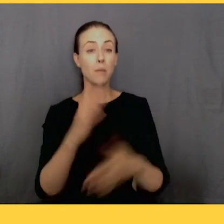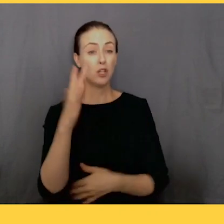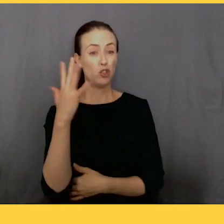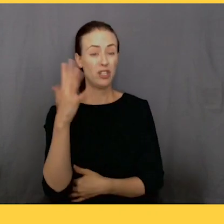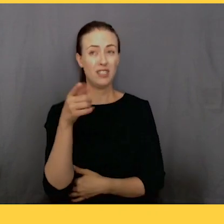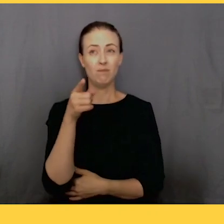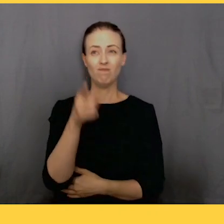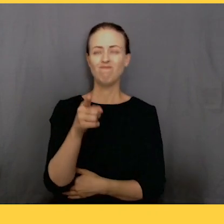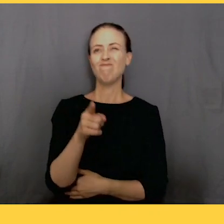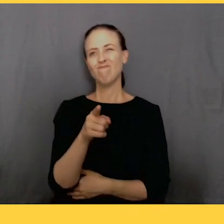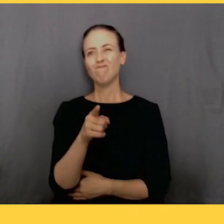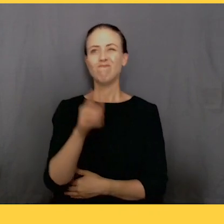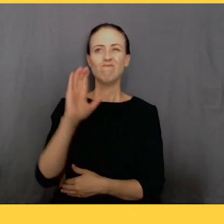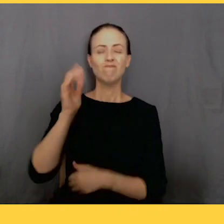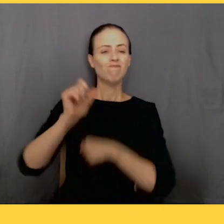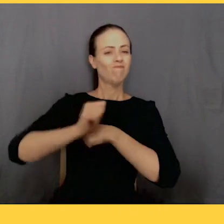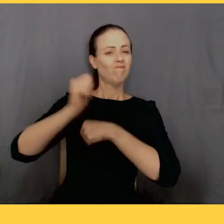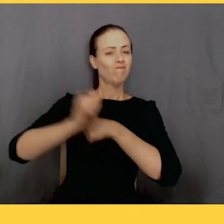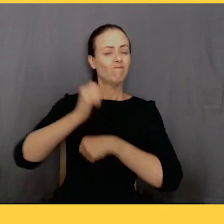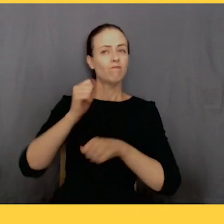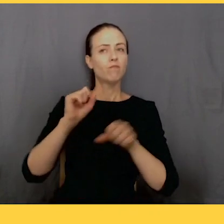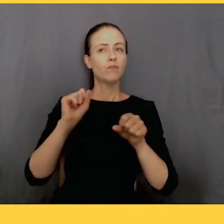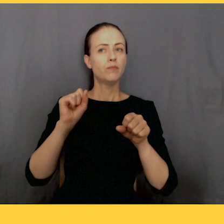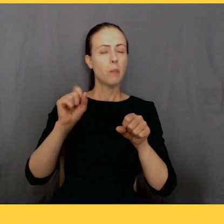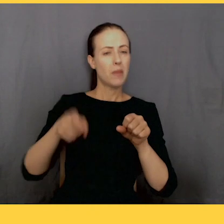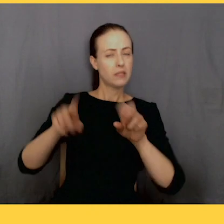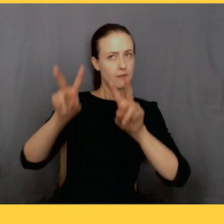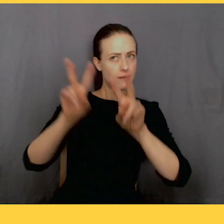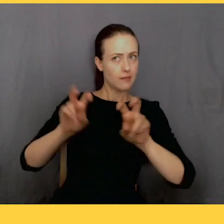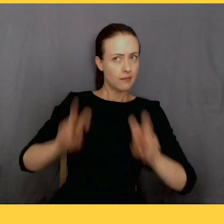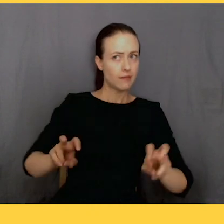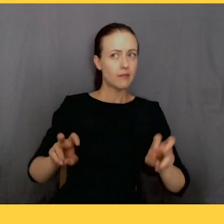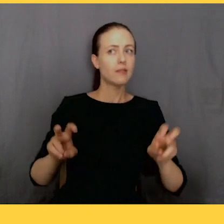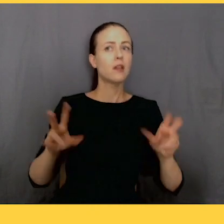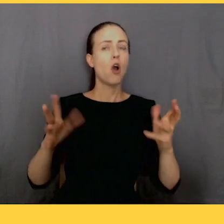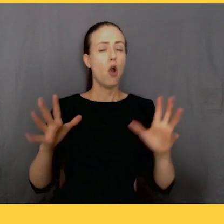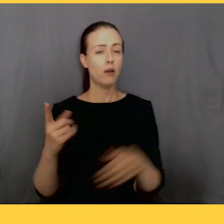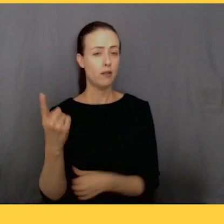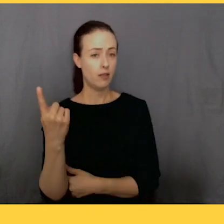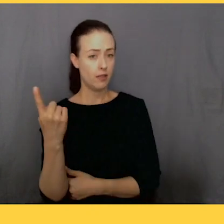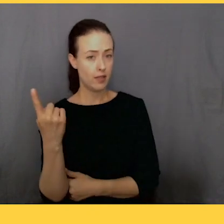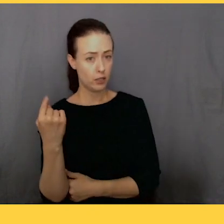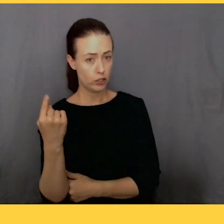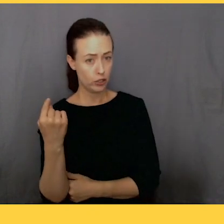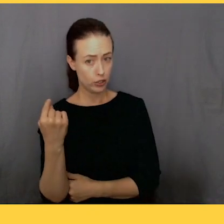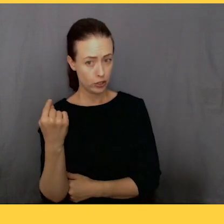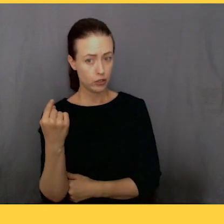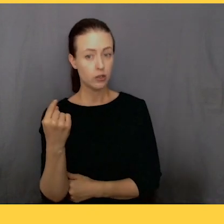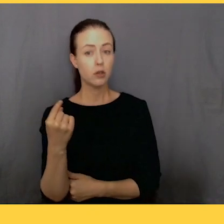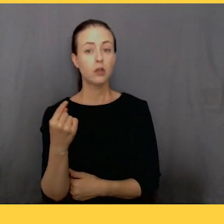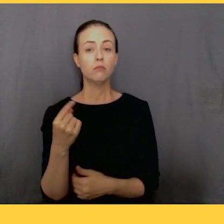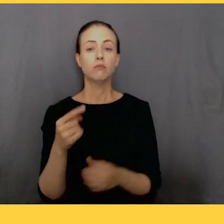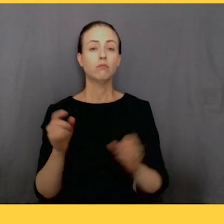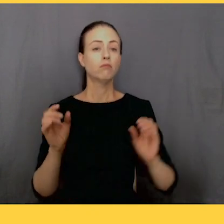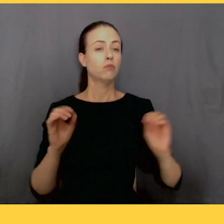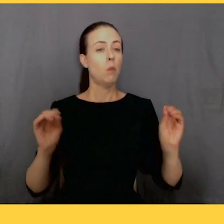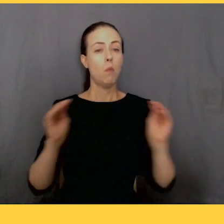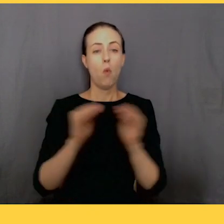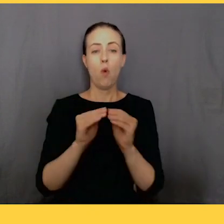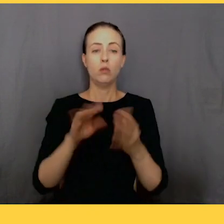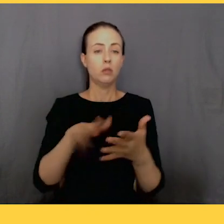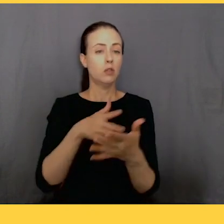effort. We did that last year, and there are no additional assessment or hazard tree removal that are scheduled this year in